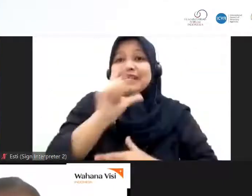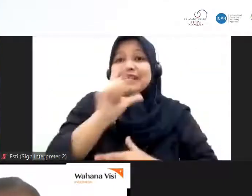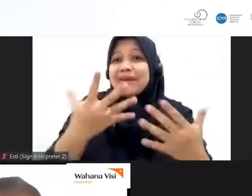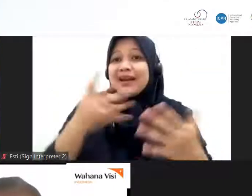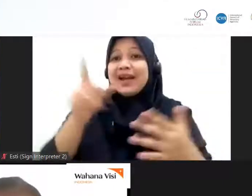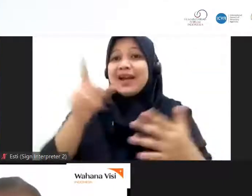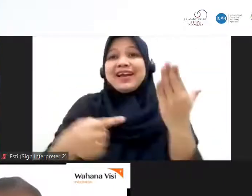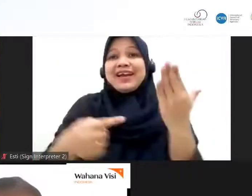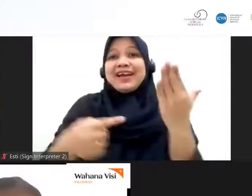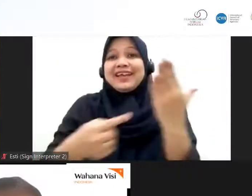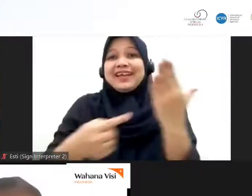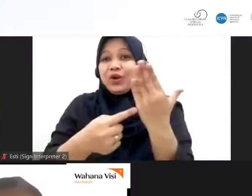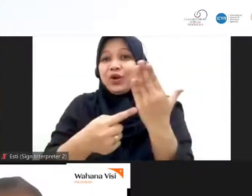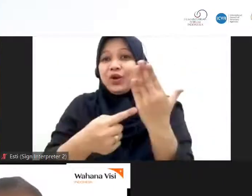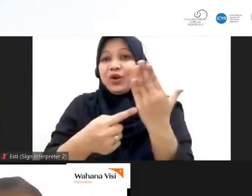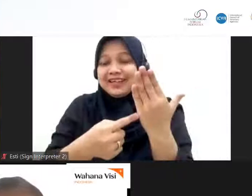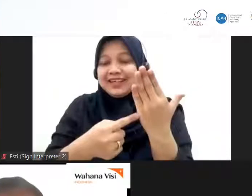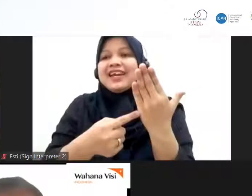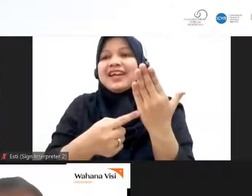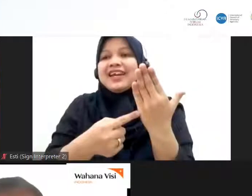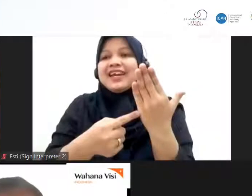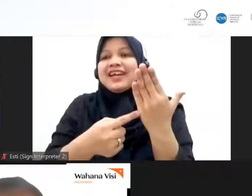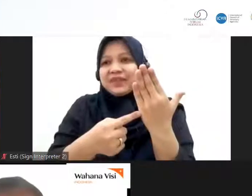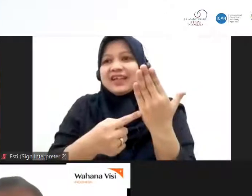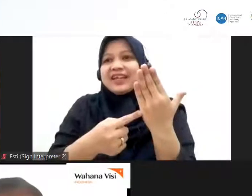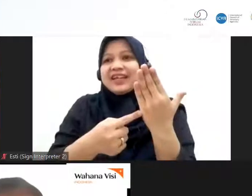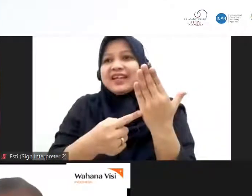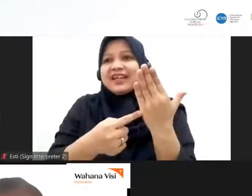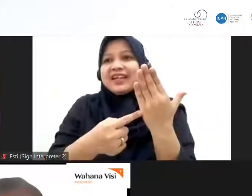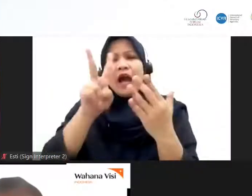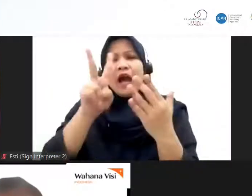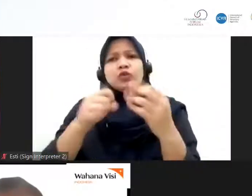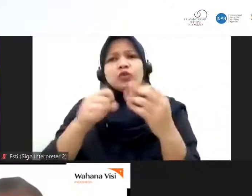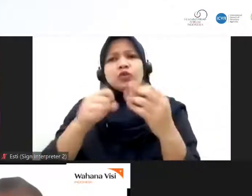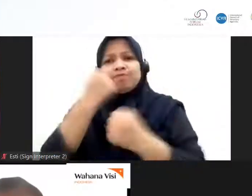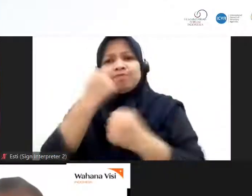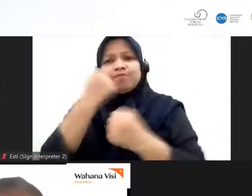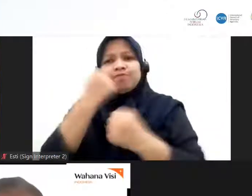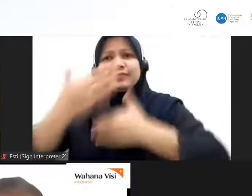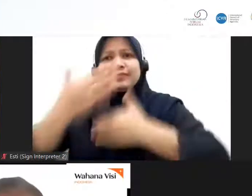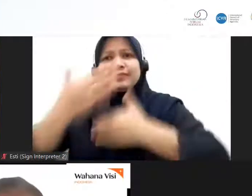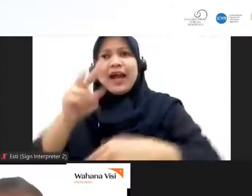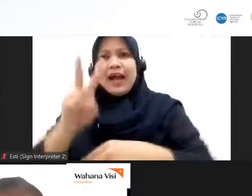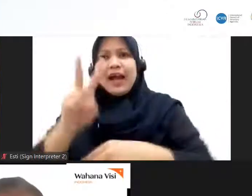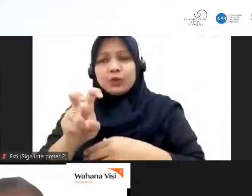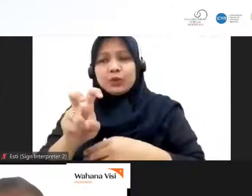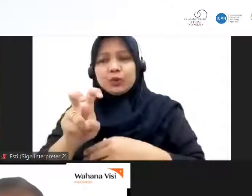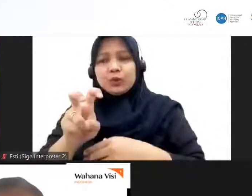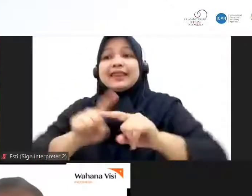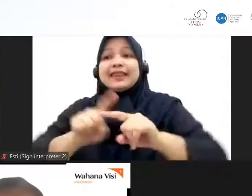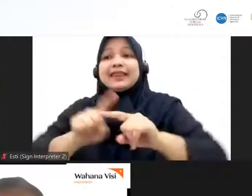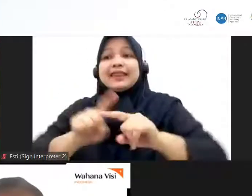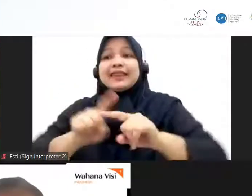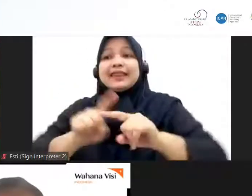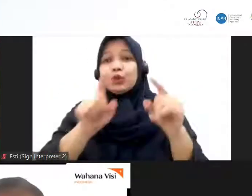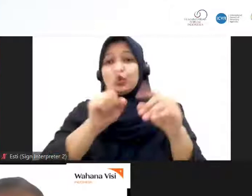are, we're forced to do that. Another is probably the capacity building for